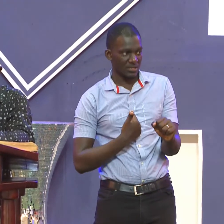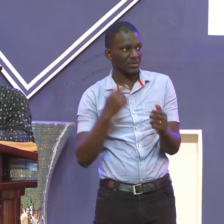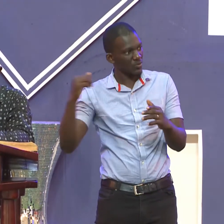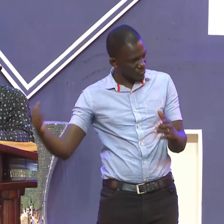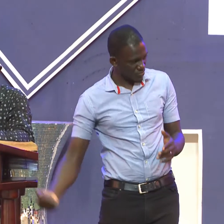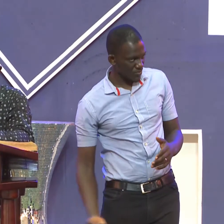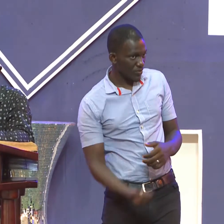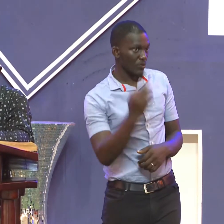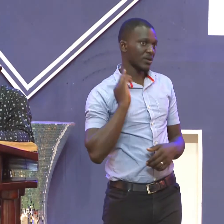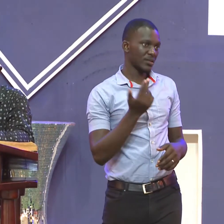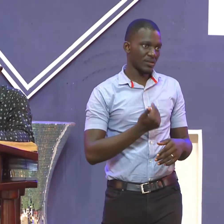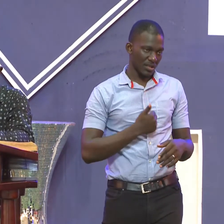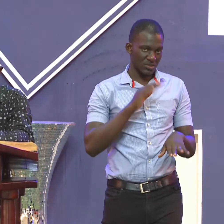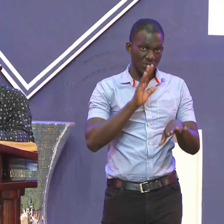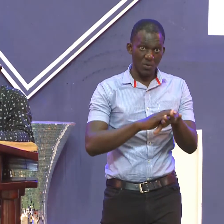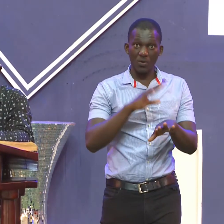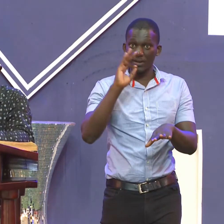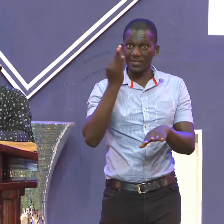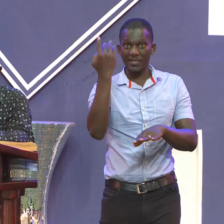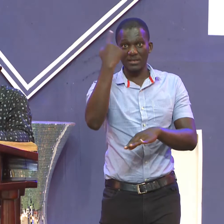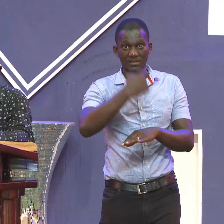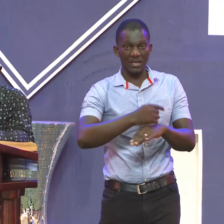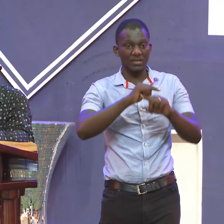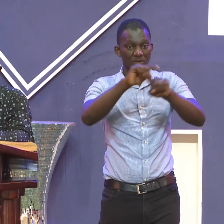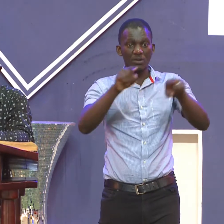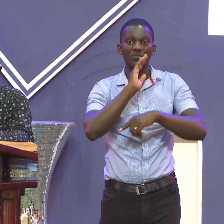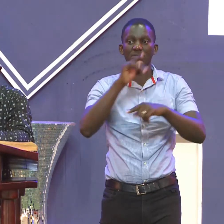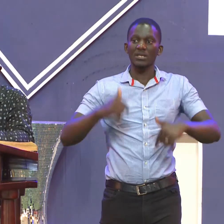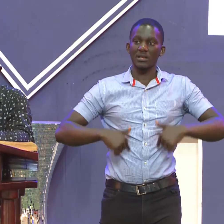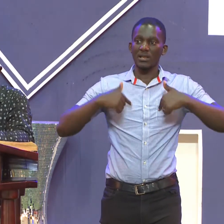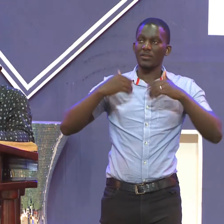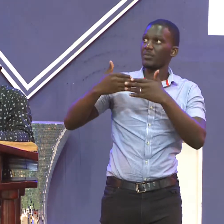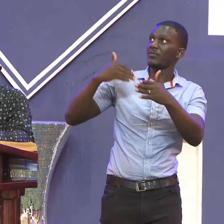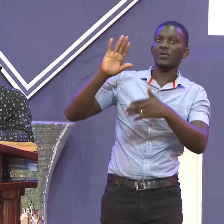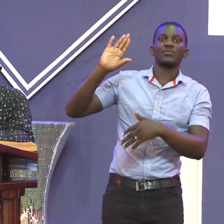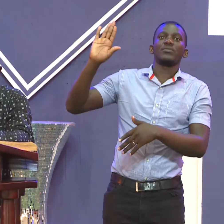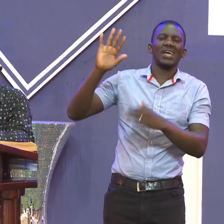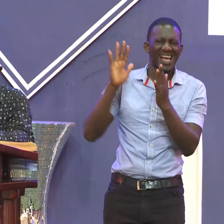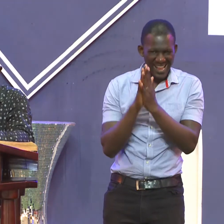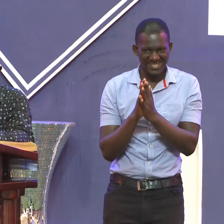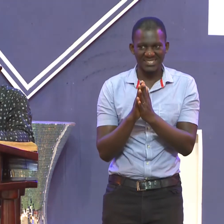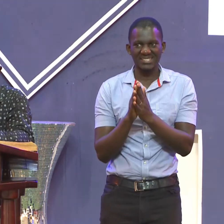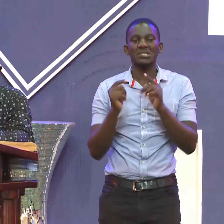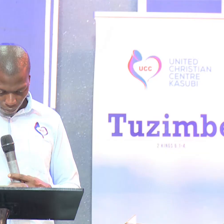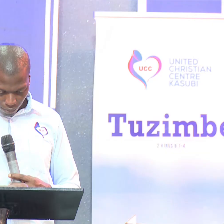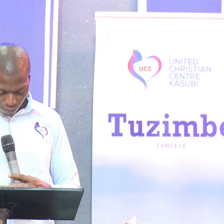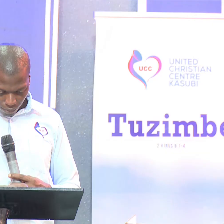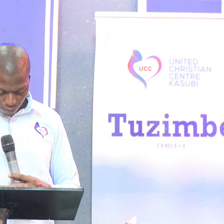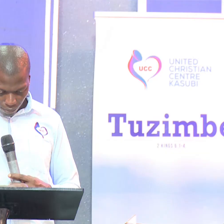Alitugolokosa ku lunaku olwokusatu. Naffe tuli babalamu mu maaso ge. Era tumanye